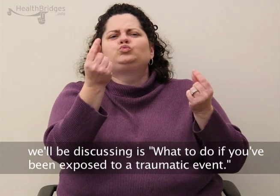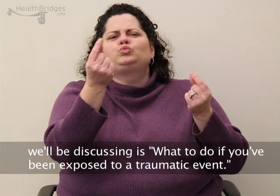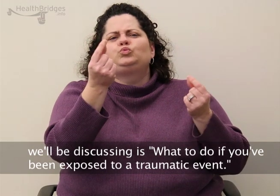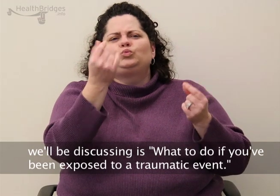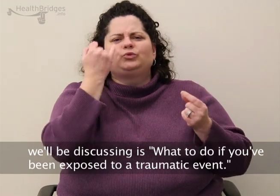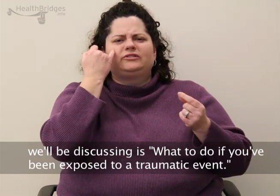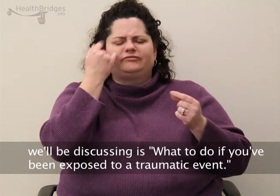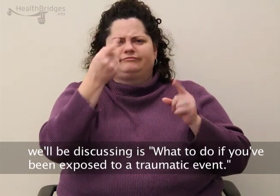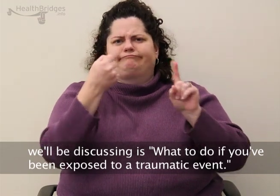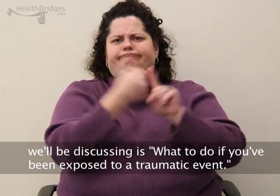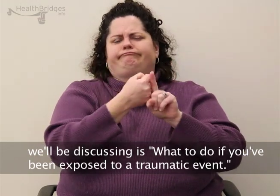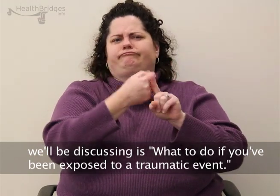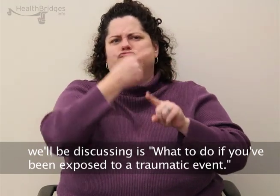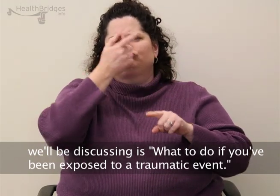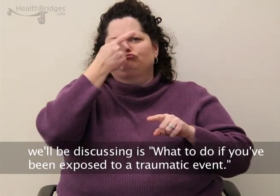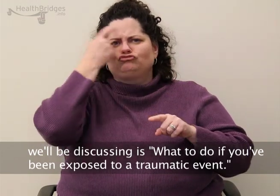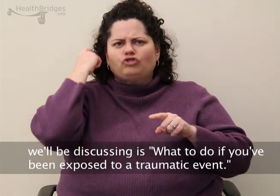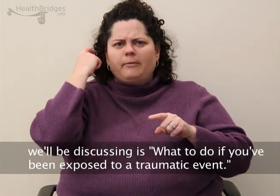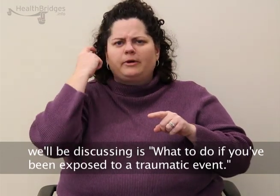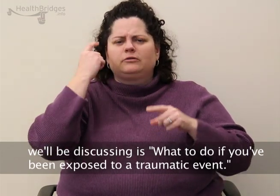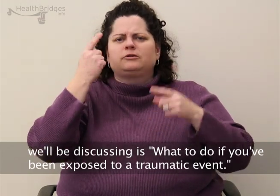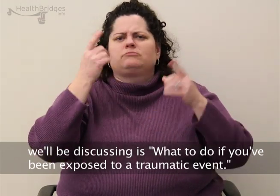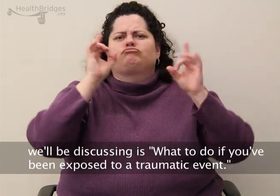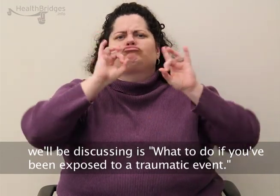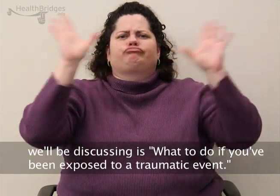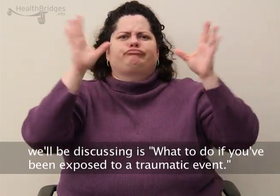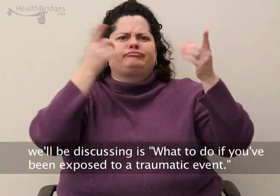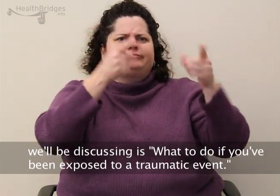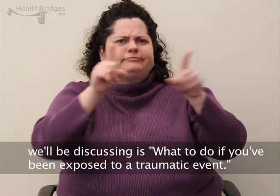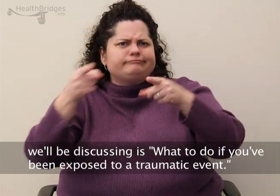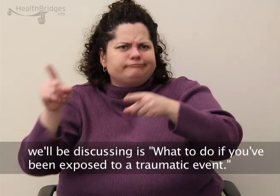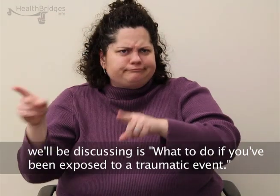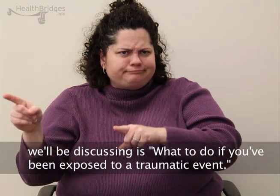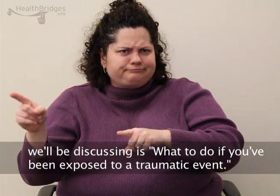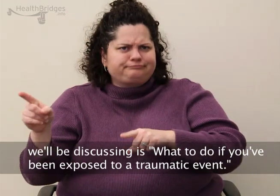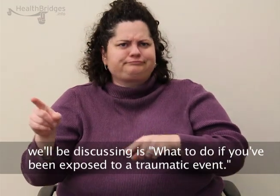What to Do if you've been exposed to a traumatic event.